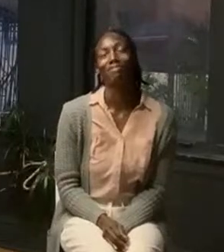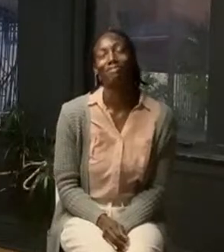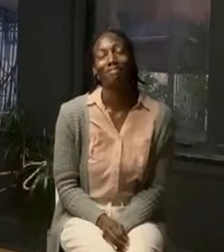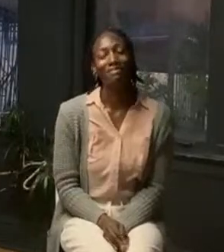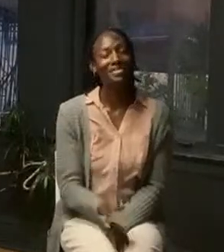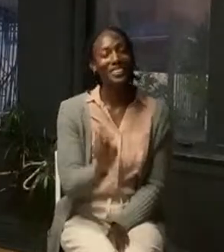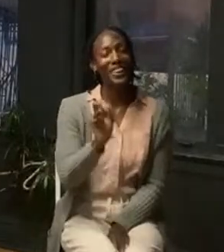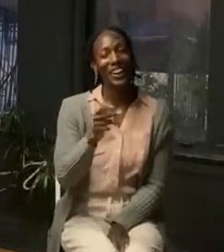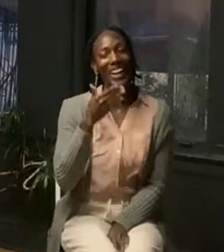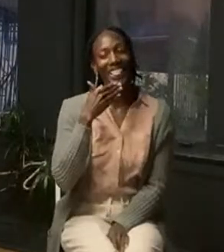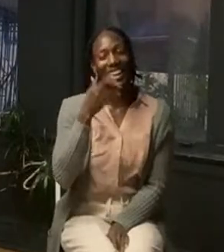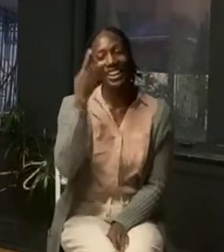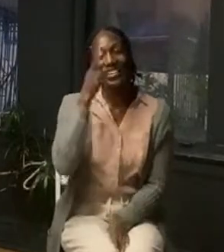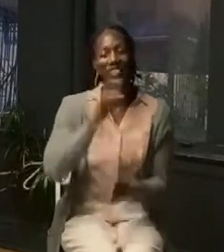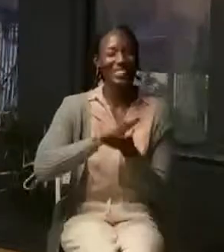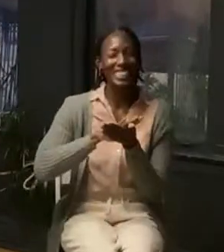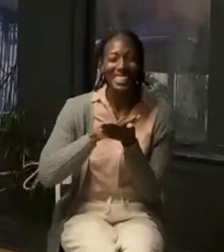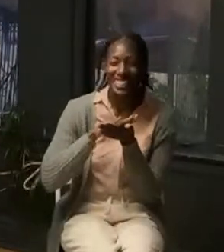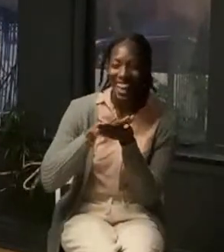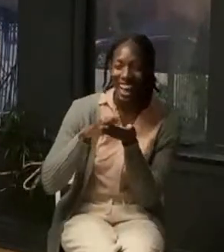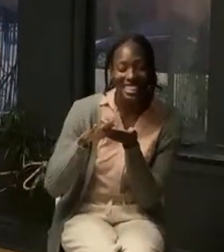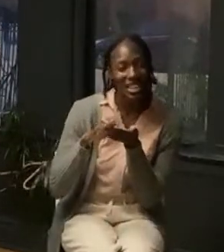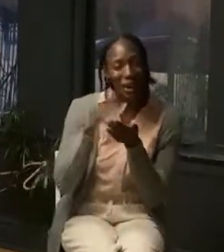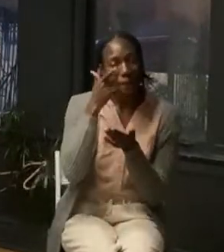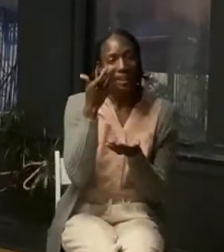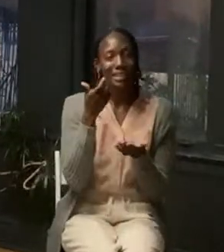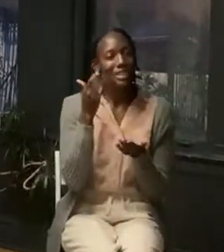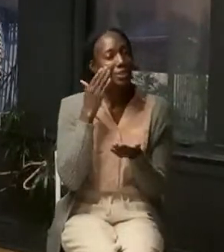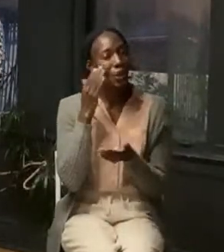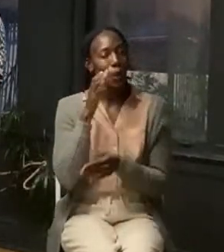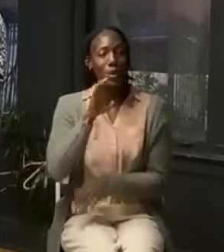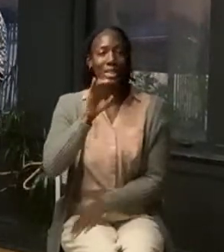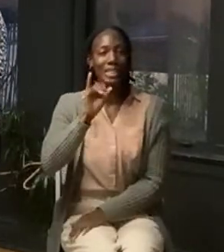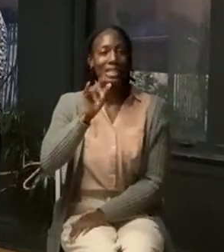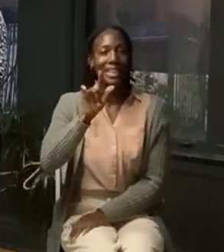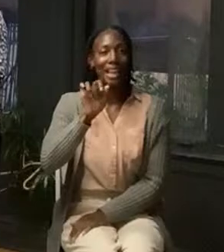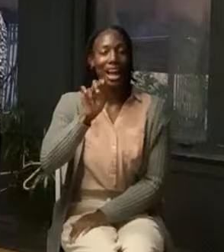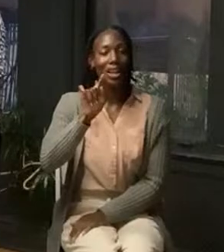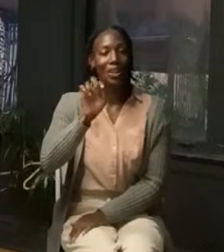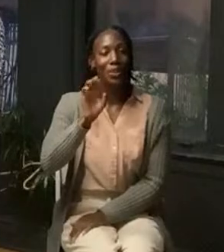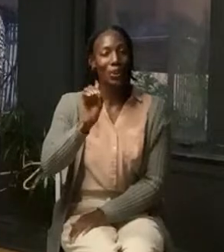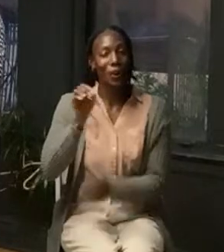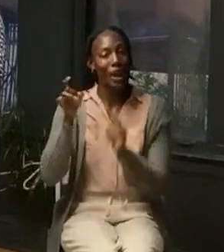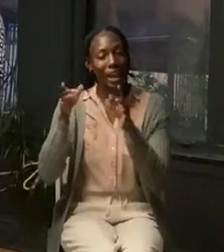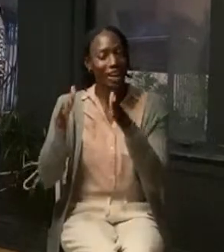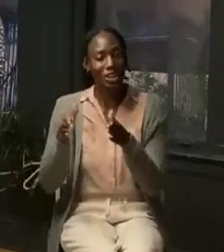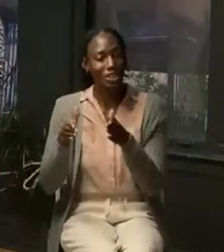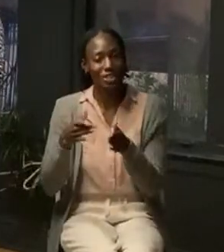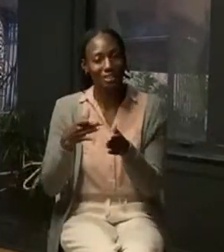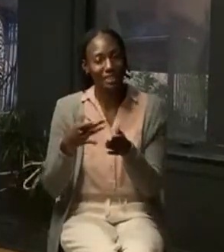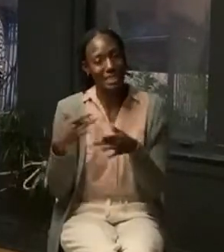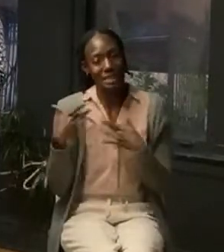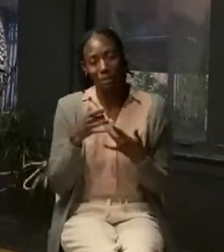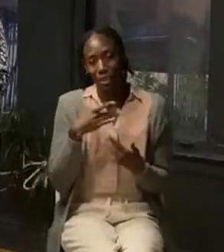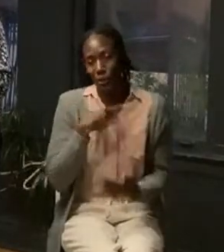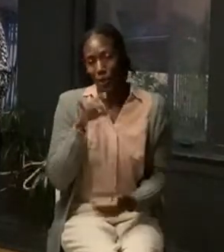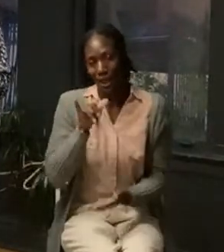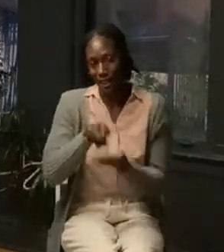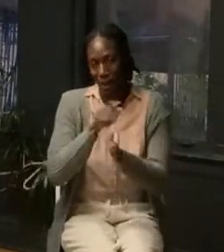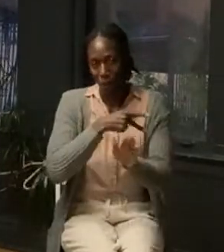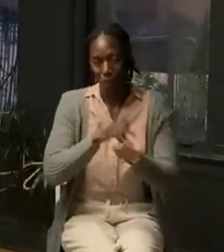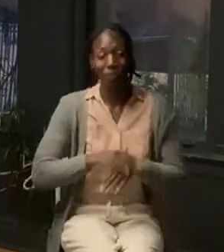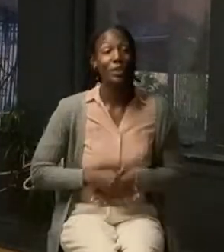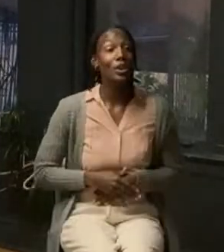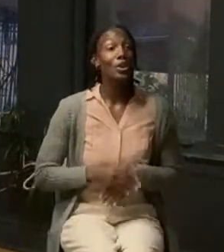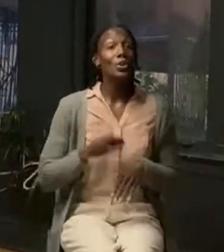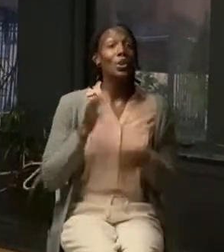Okay, thank you for being nice, because cilantro haters don't like that. I'm going to start with my favorite poems.